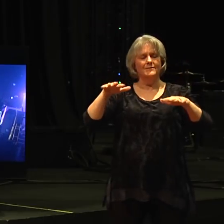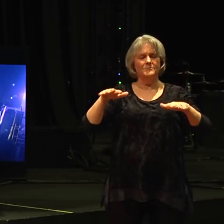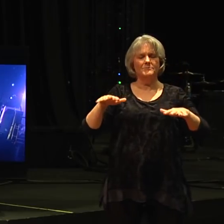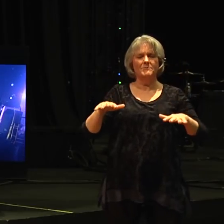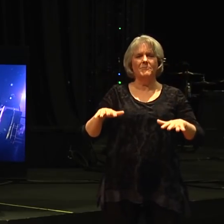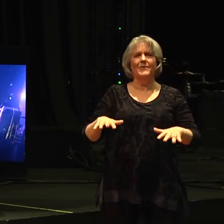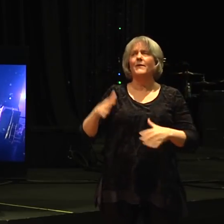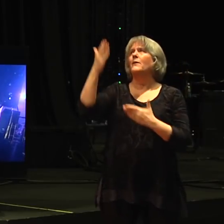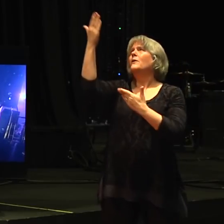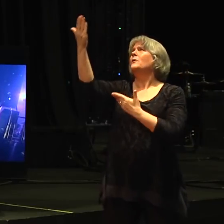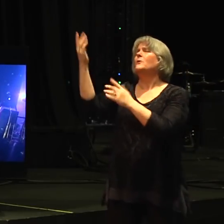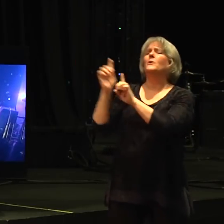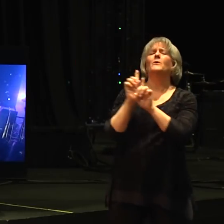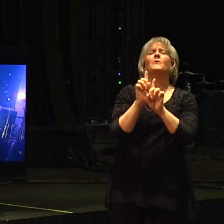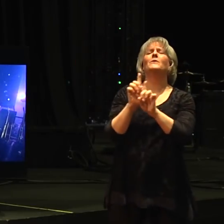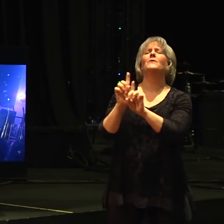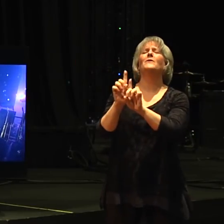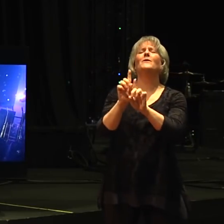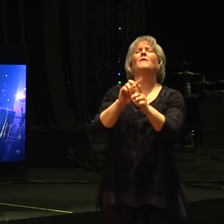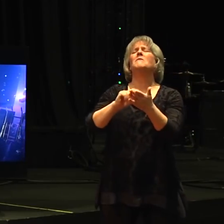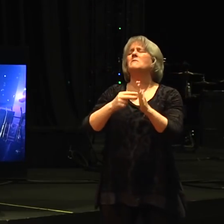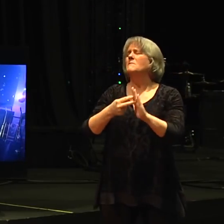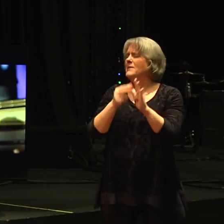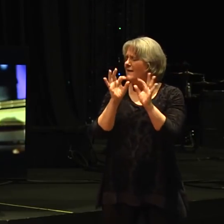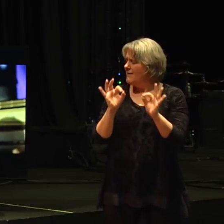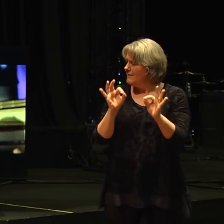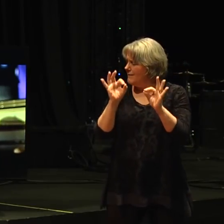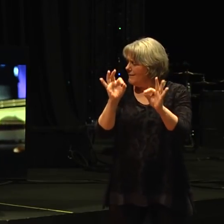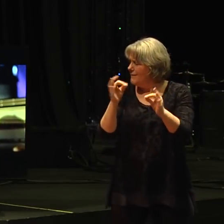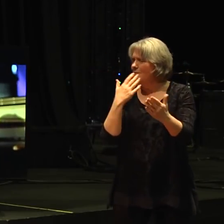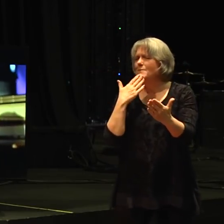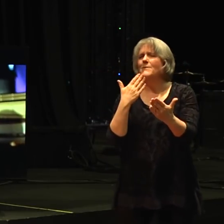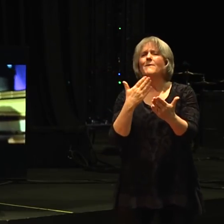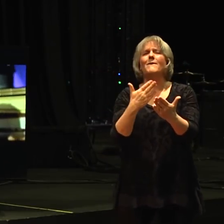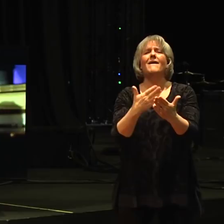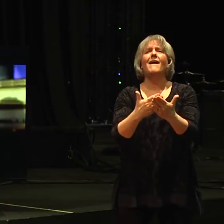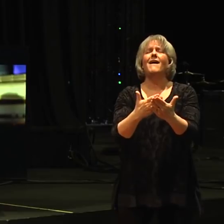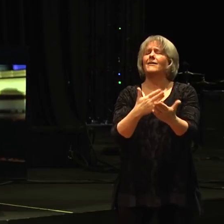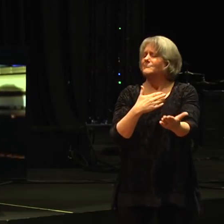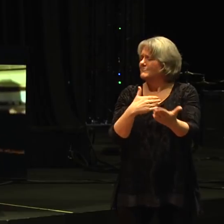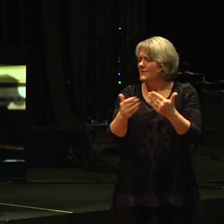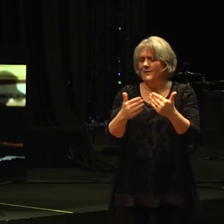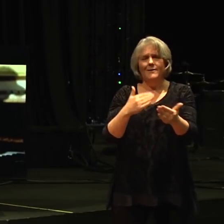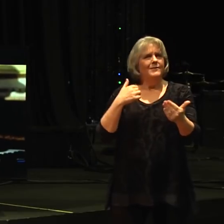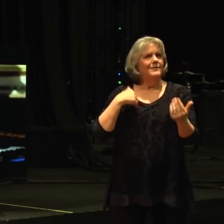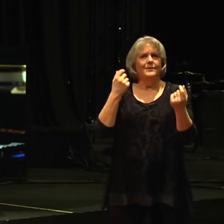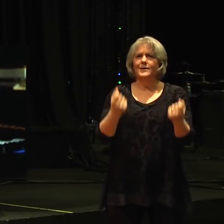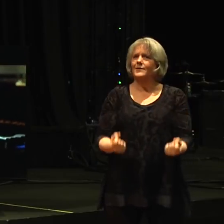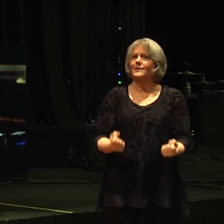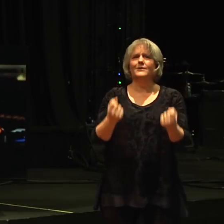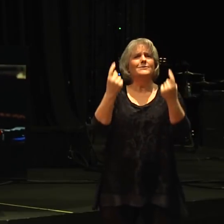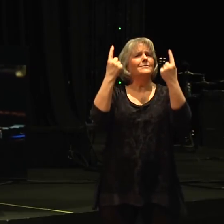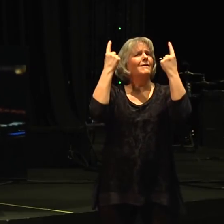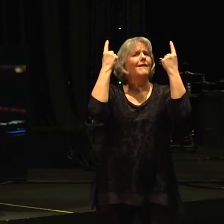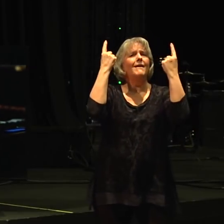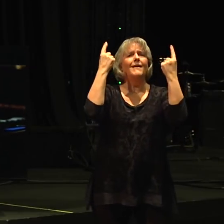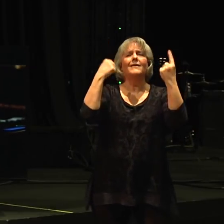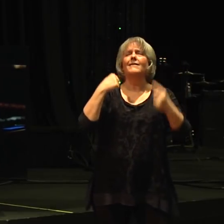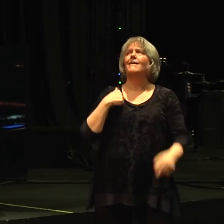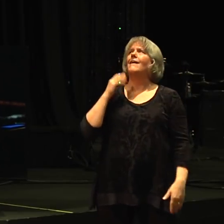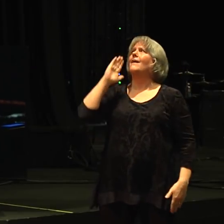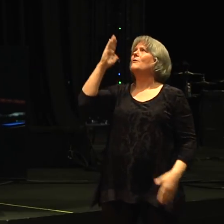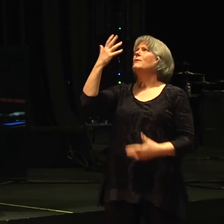still, you are here, so it is well. Even when my eyes can't see, I